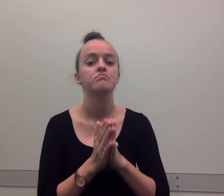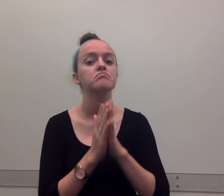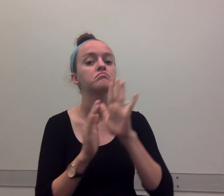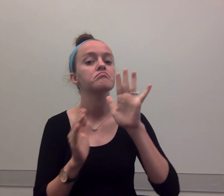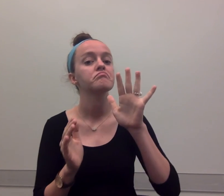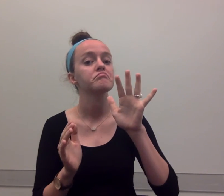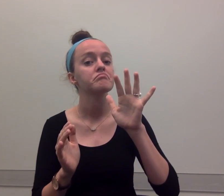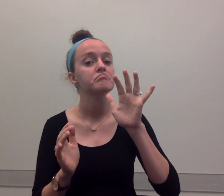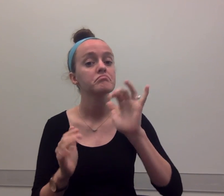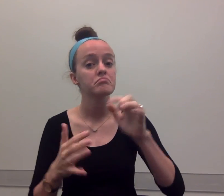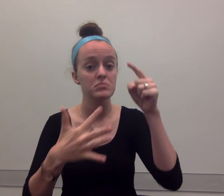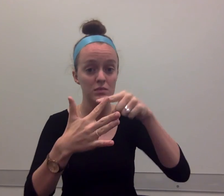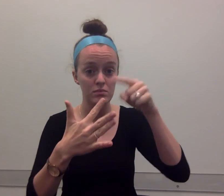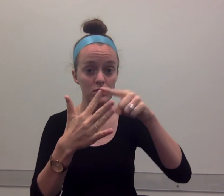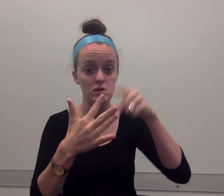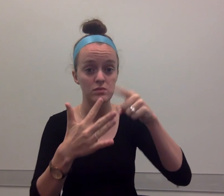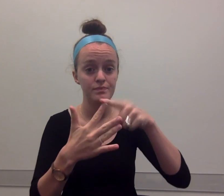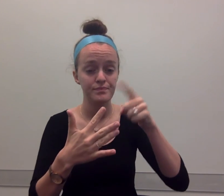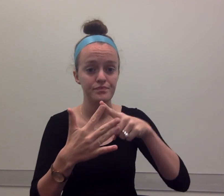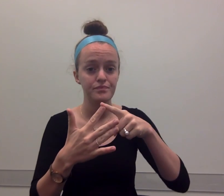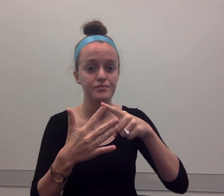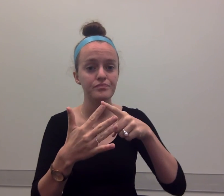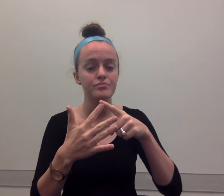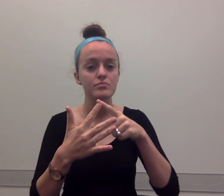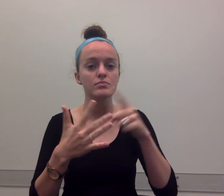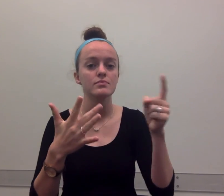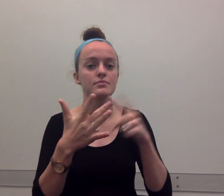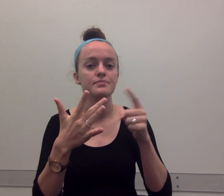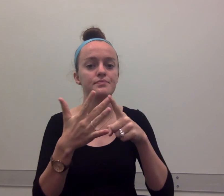audience. The third step of the format is the